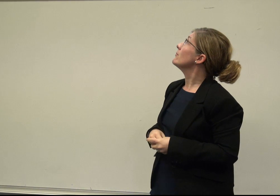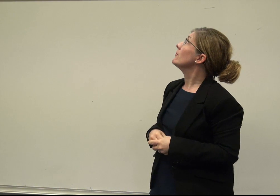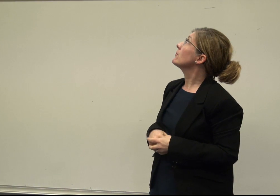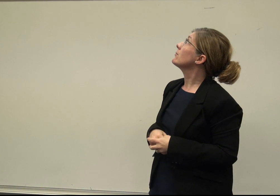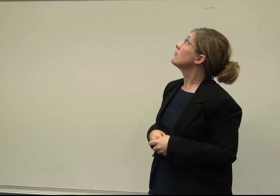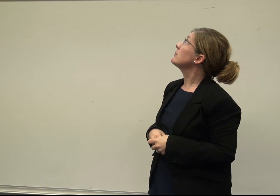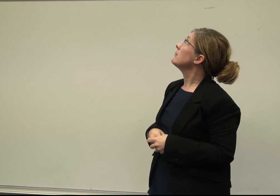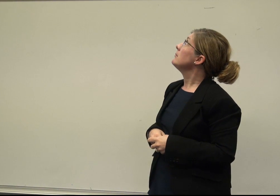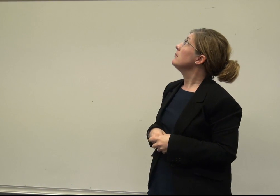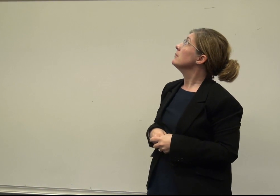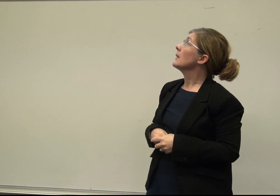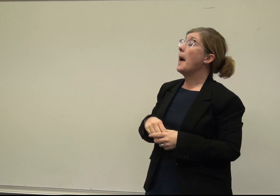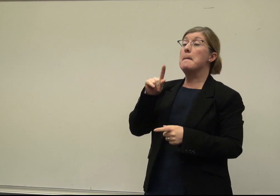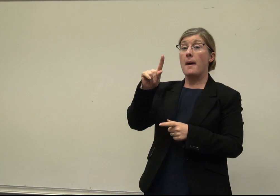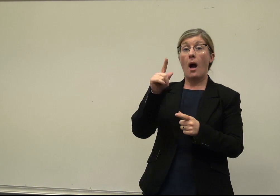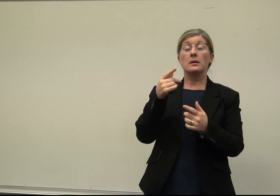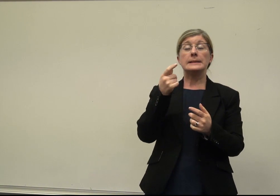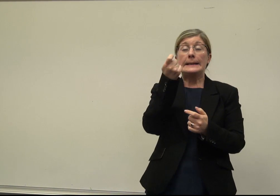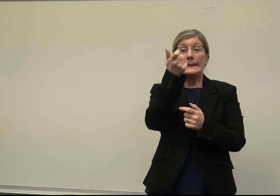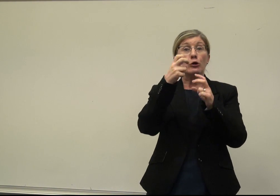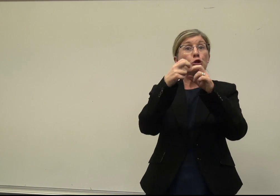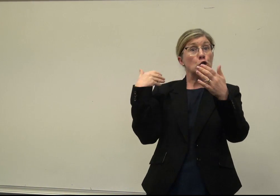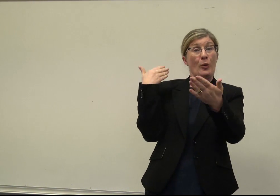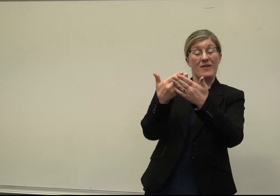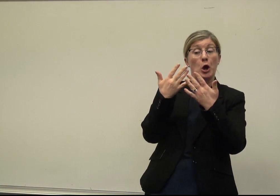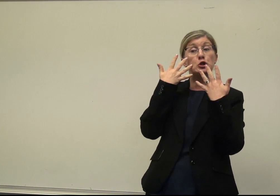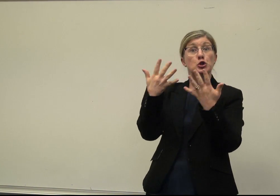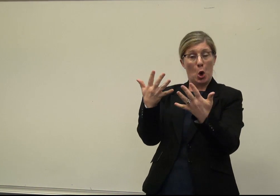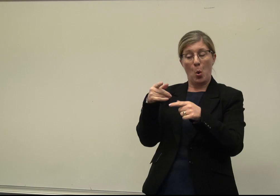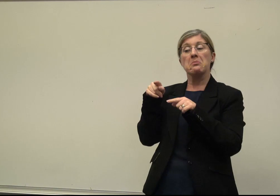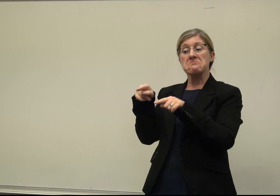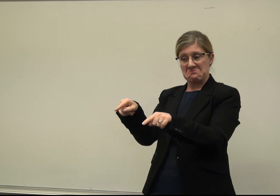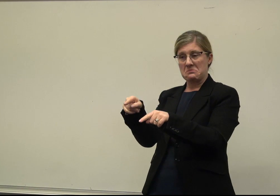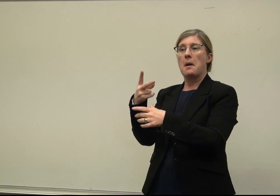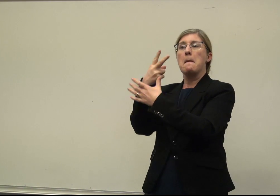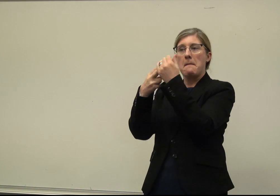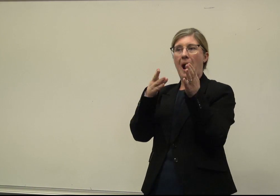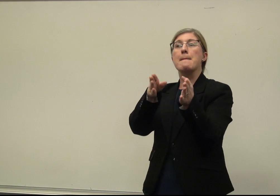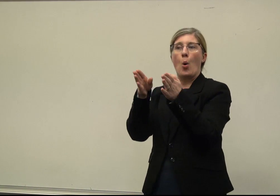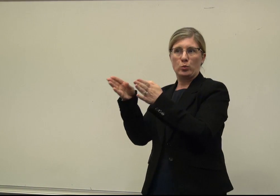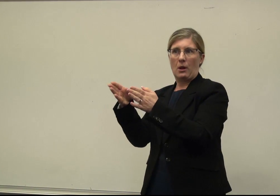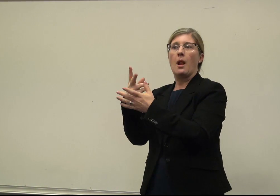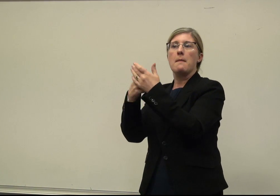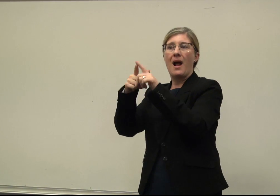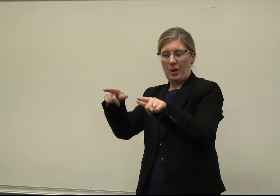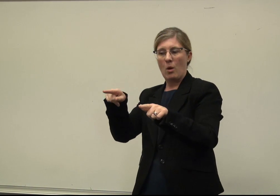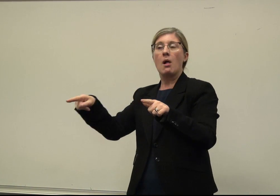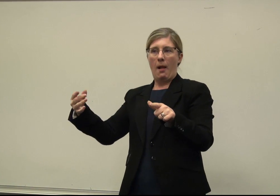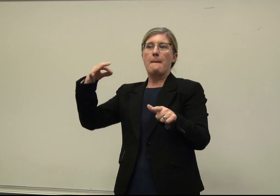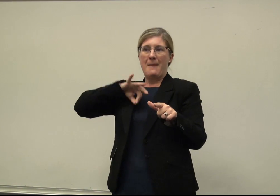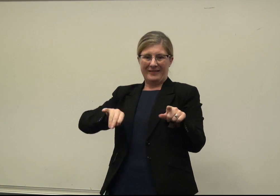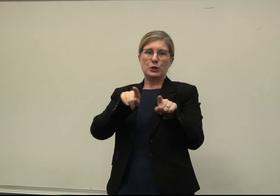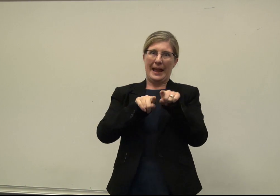and cognitive benefits as unimodal bilingualism, but other benefits are specific